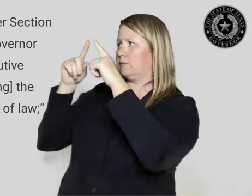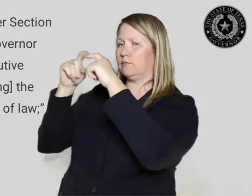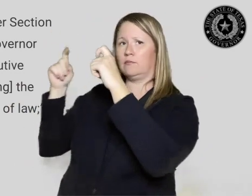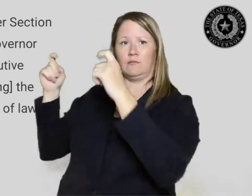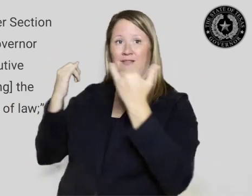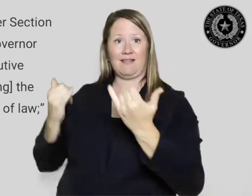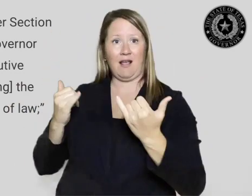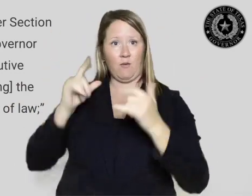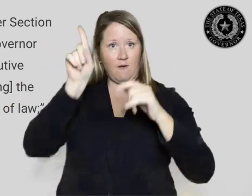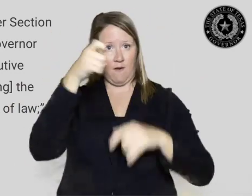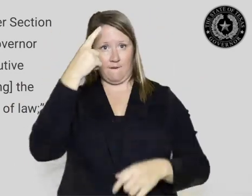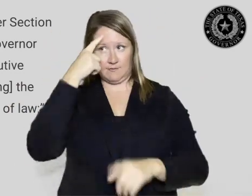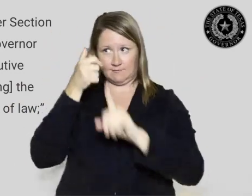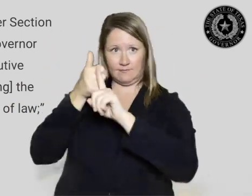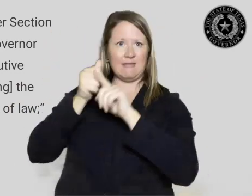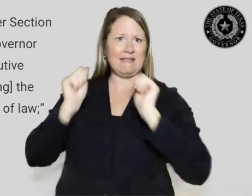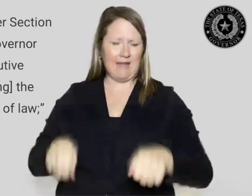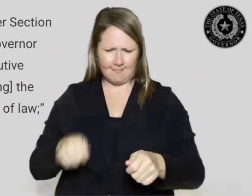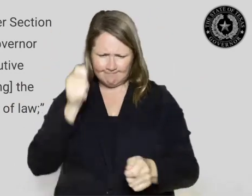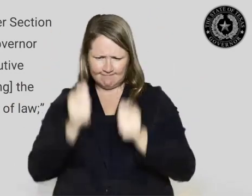And